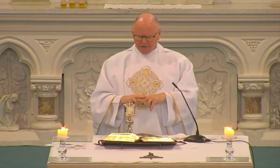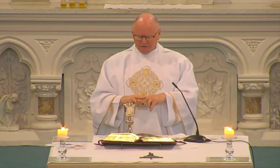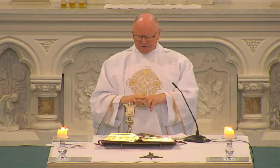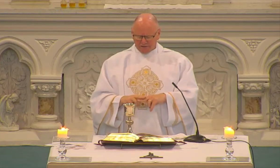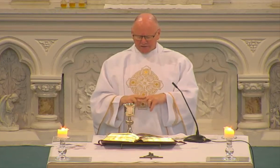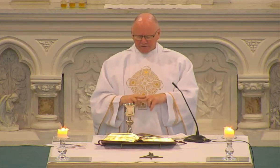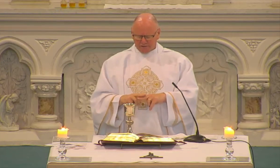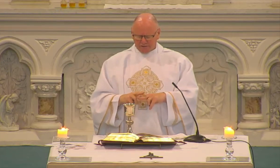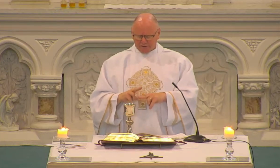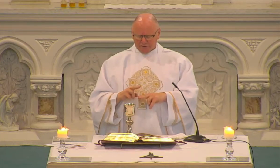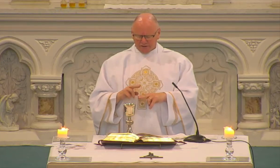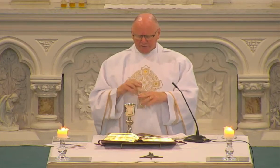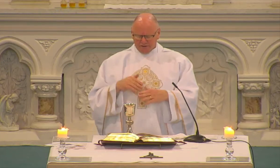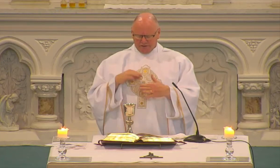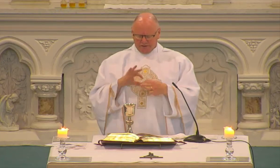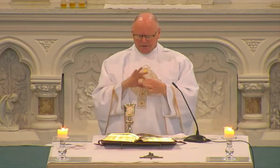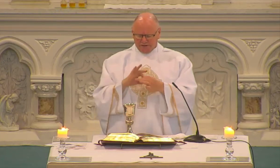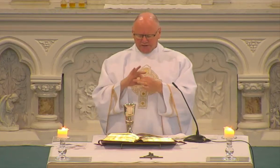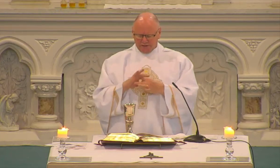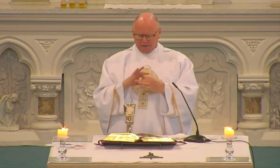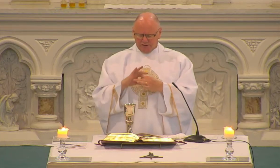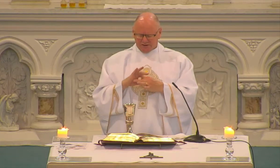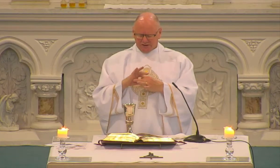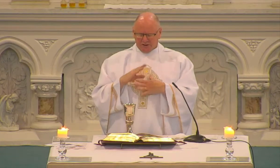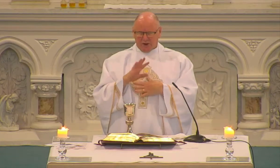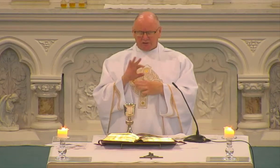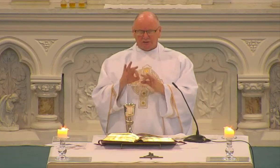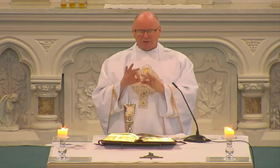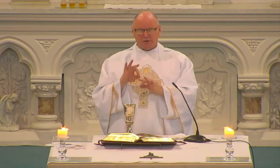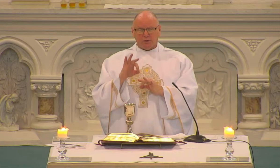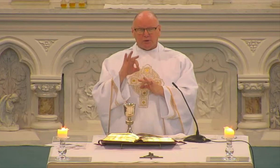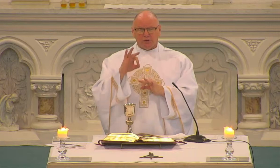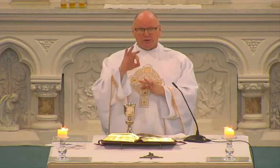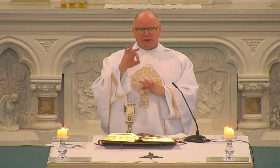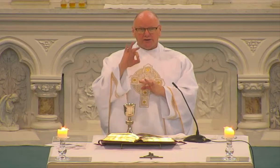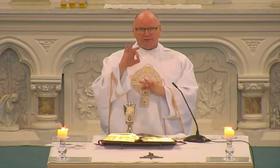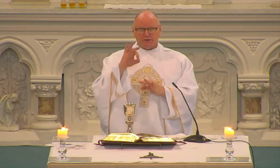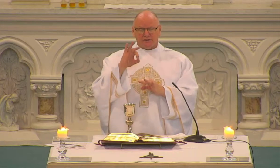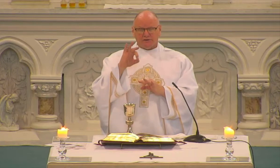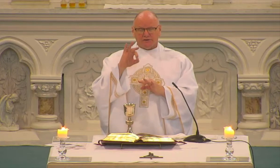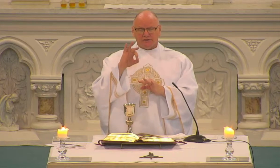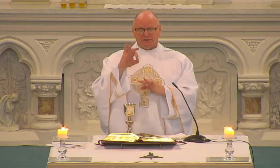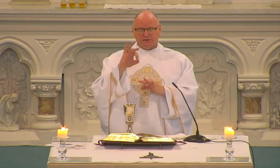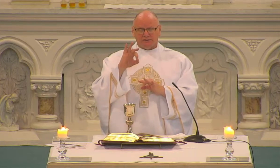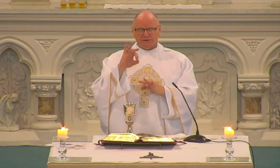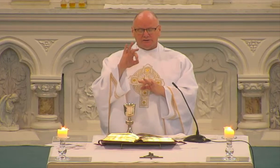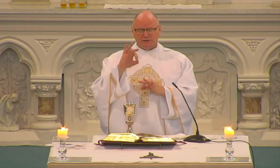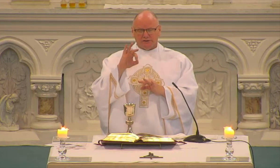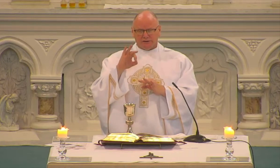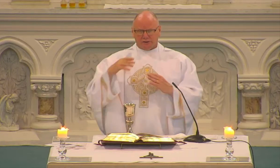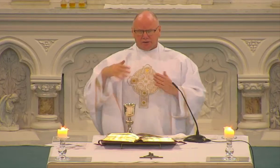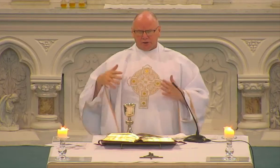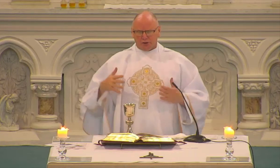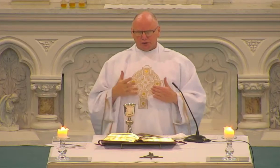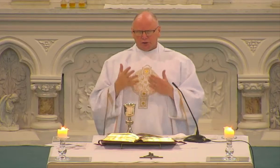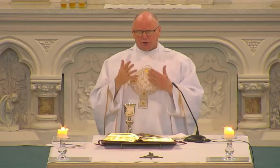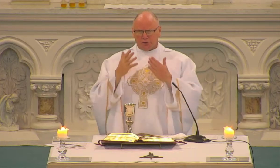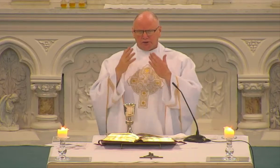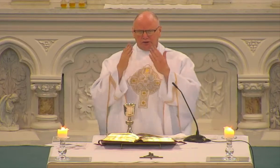Father, in the unity of the Holy Spirit, all glory